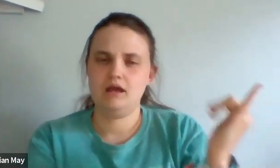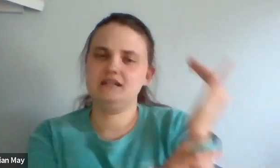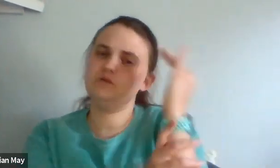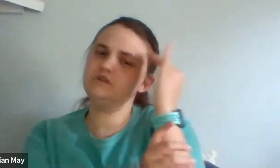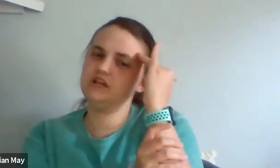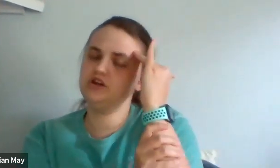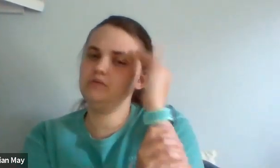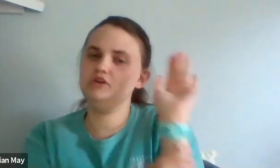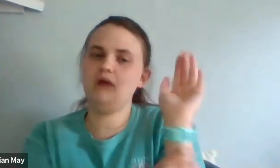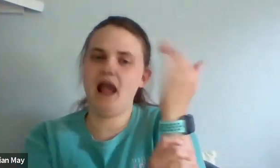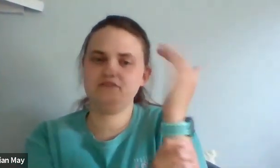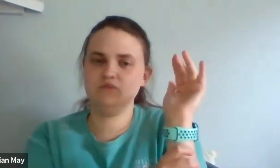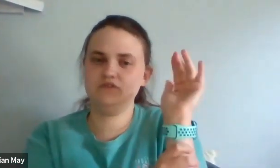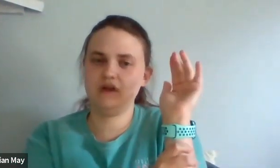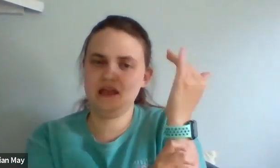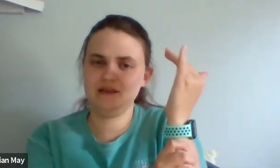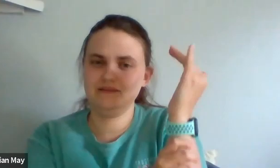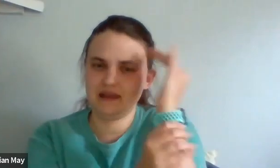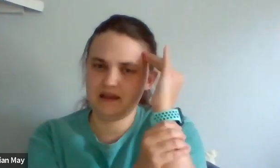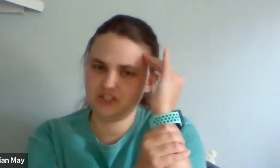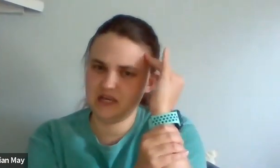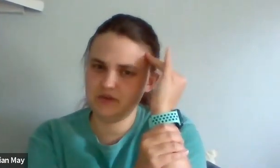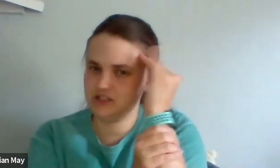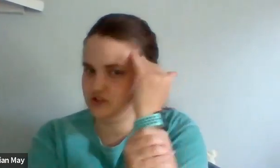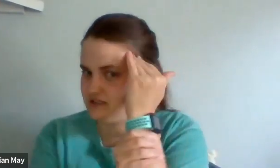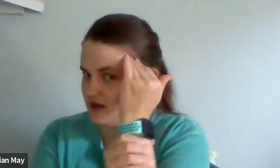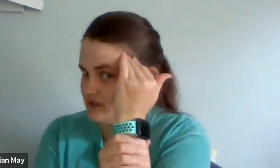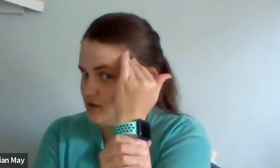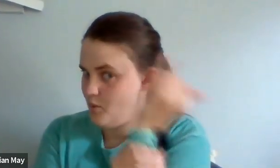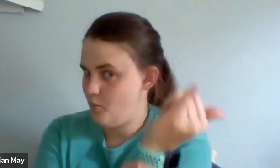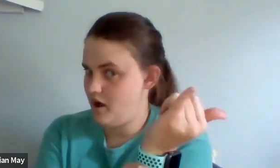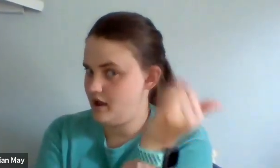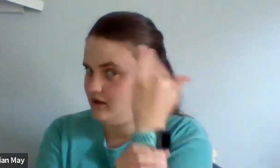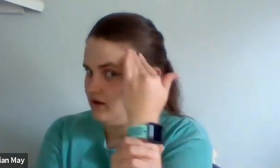And it's almost like you don't have to move your hand, like just keeping it straight sideways. Y.